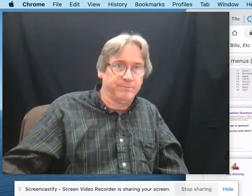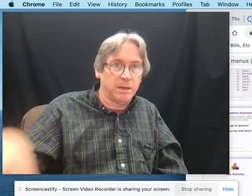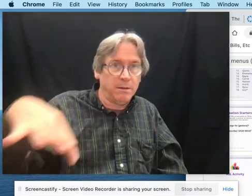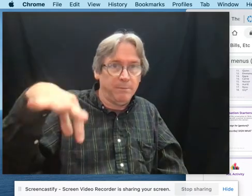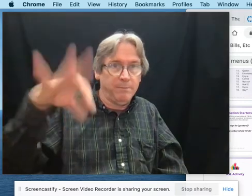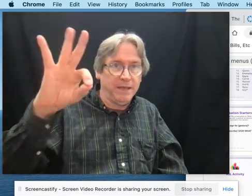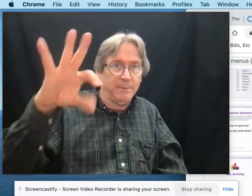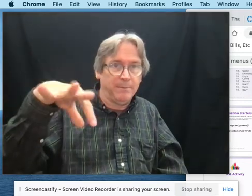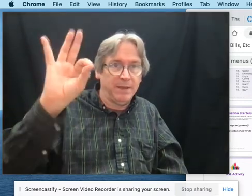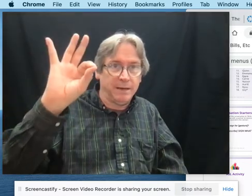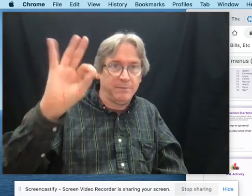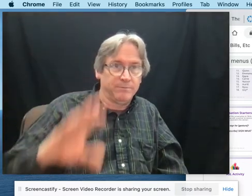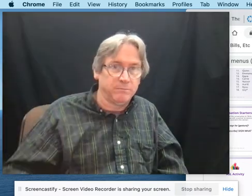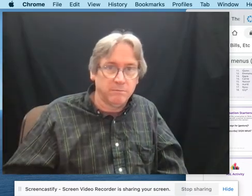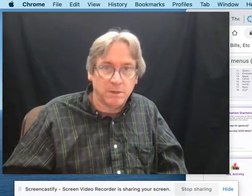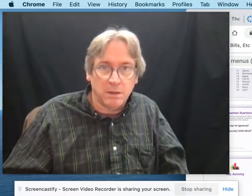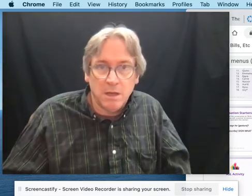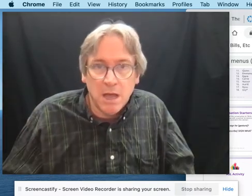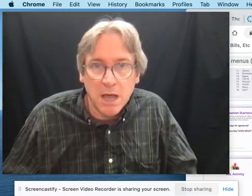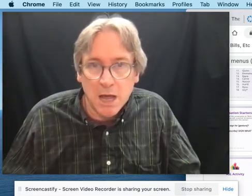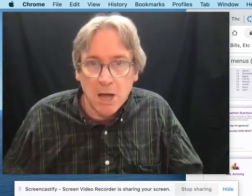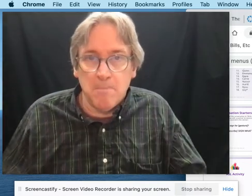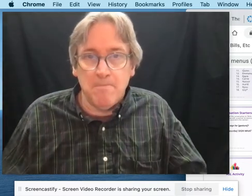it up. Pick it up. Pick it up.